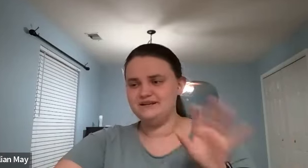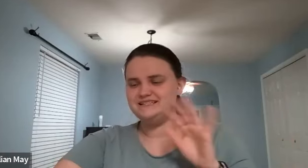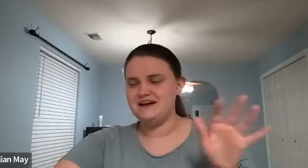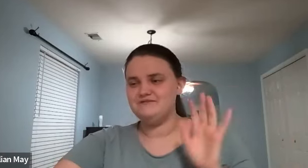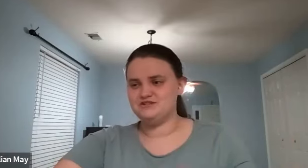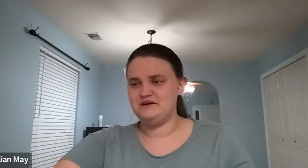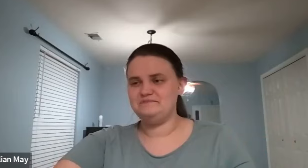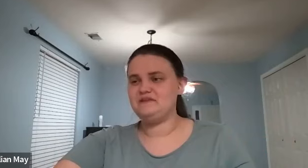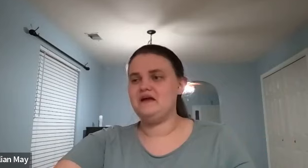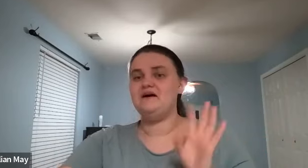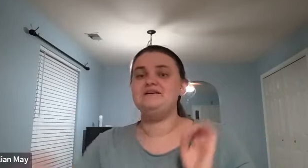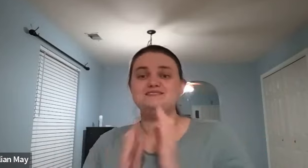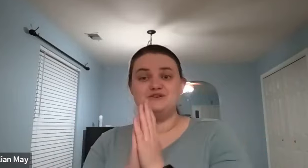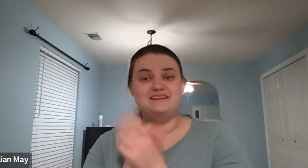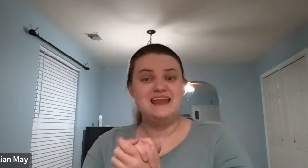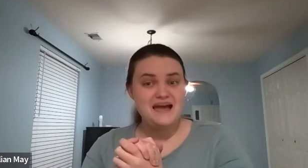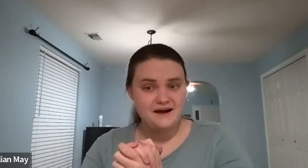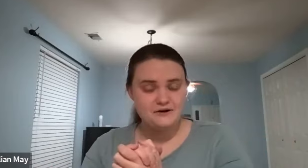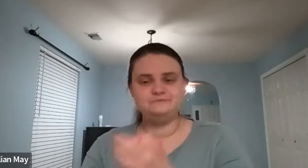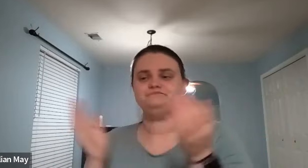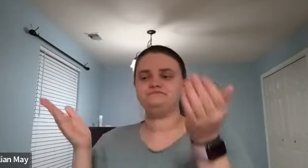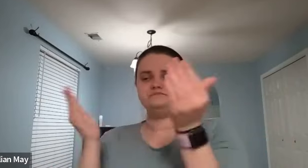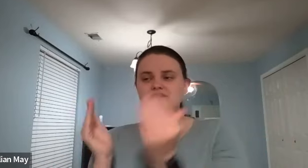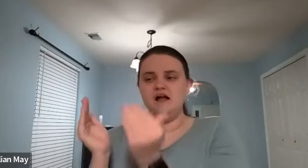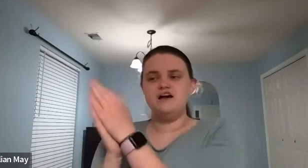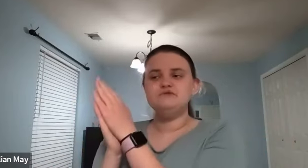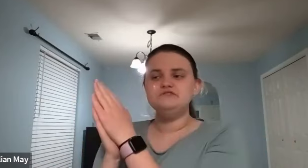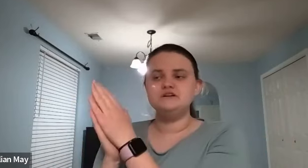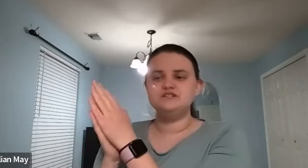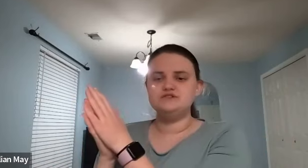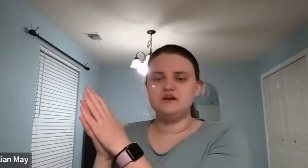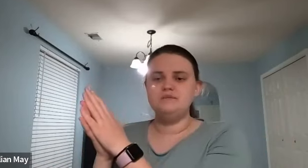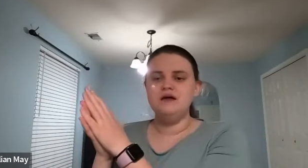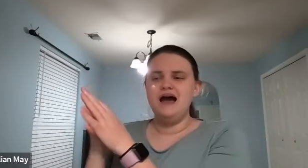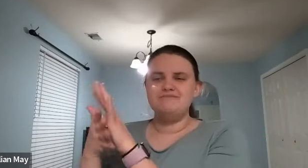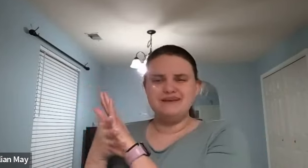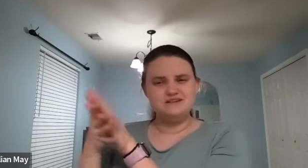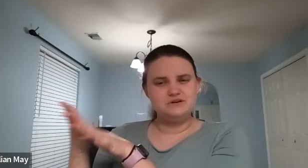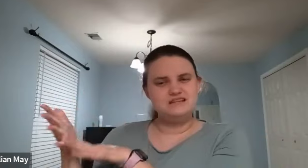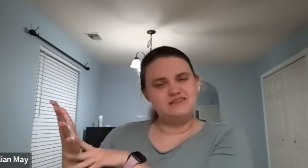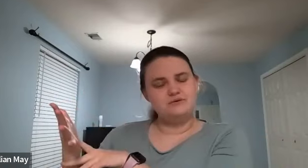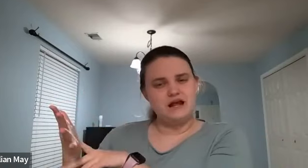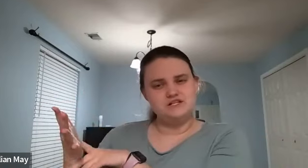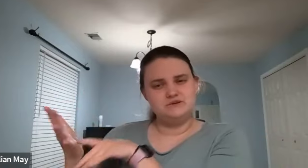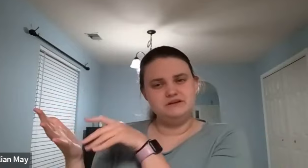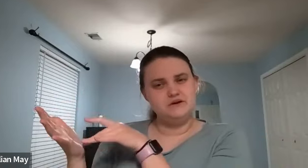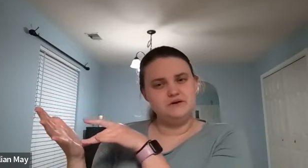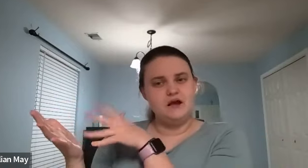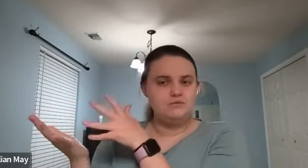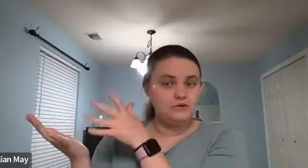in doubt, finger spell. Okay, so now I've moved on to some basic words I think would actually be very helpful and